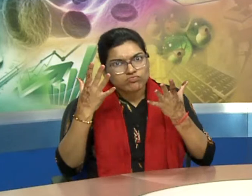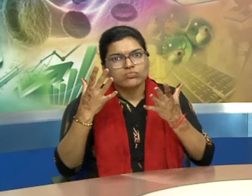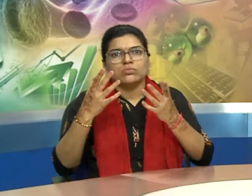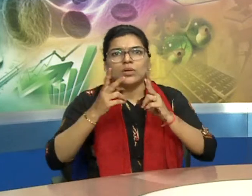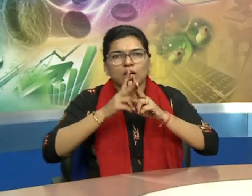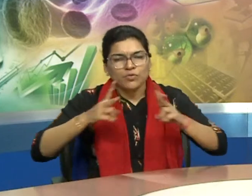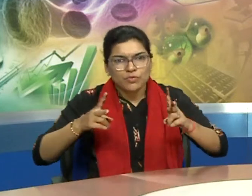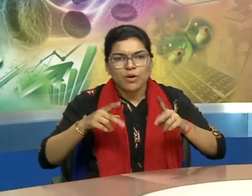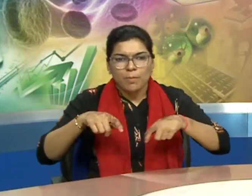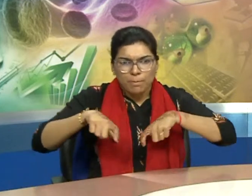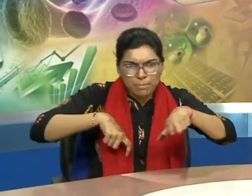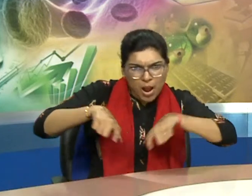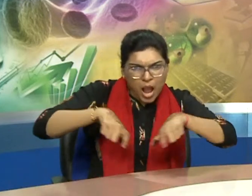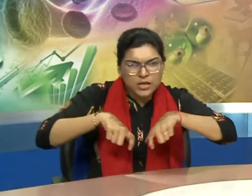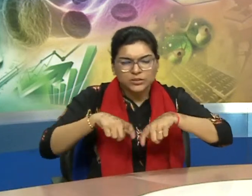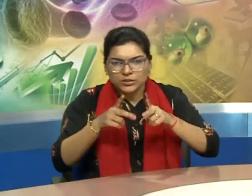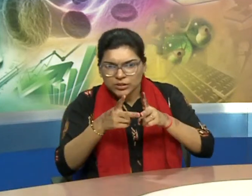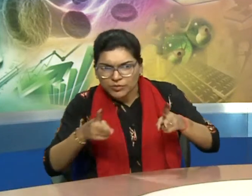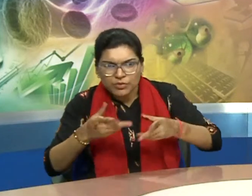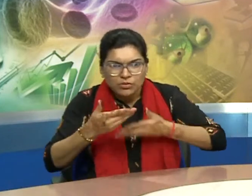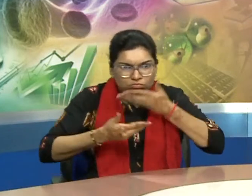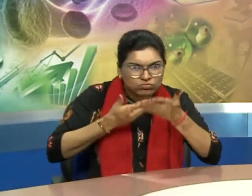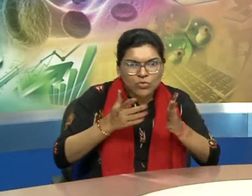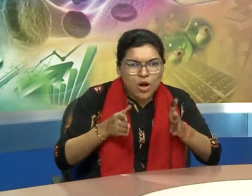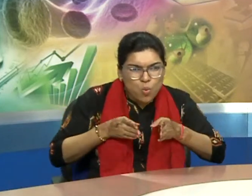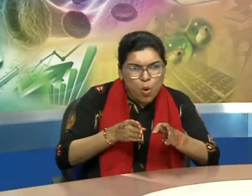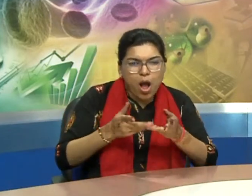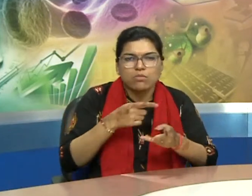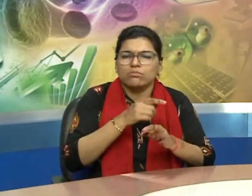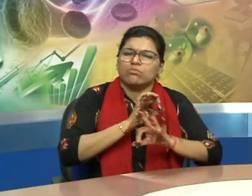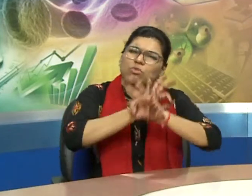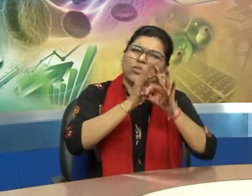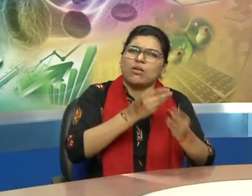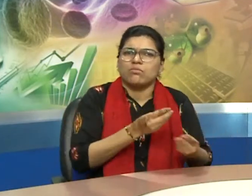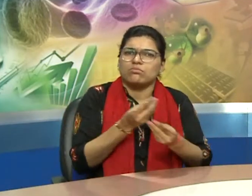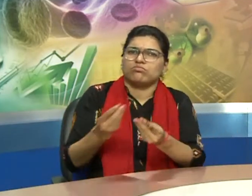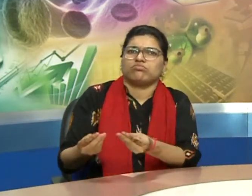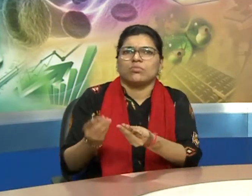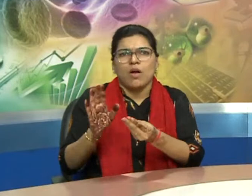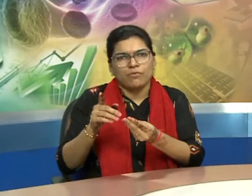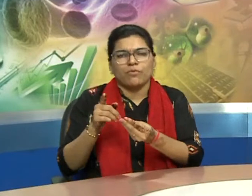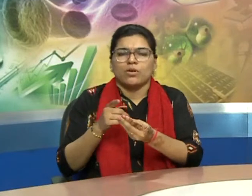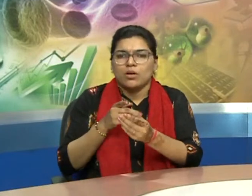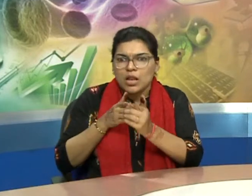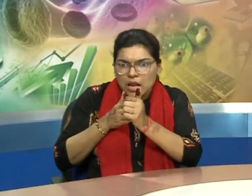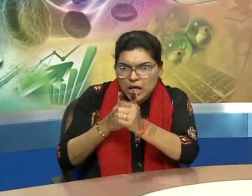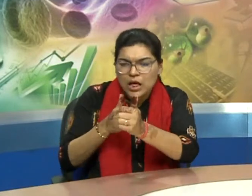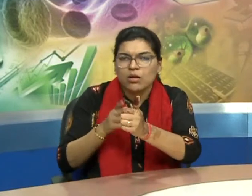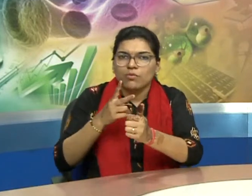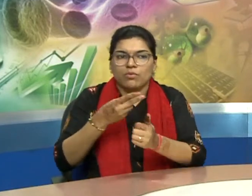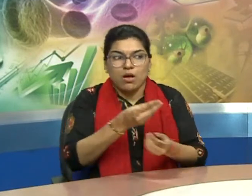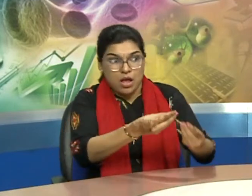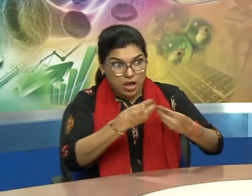then whenever students ask some questions, then the professor has to prepare beforehand so